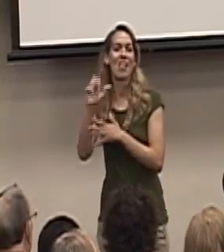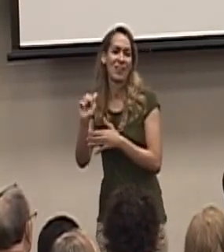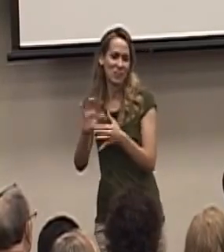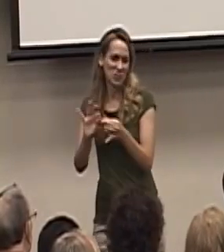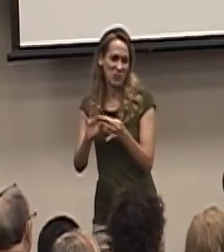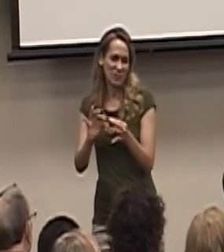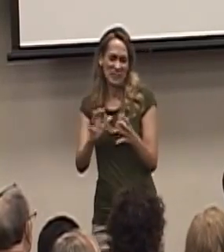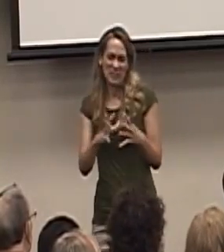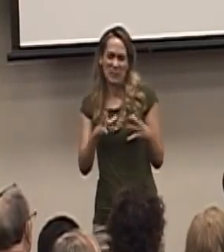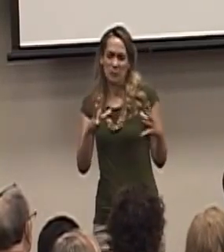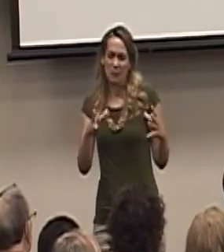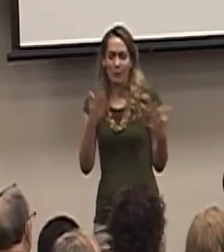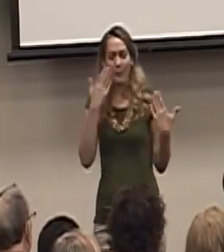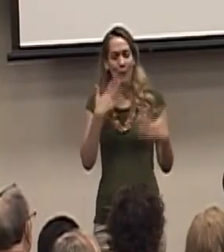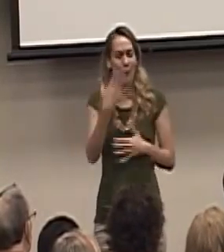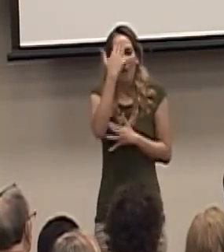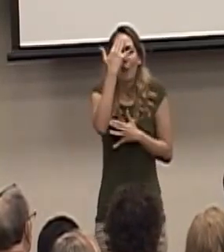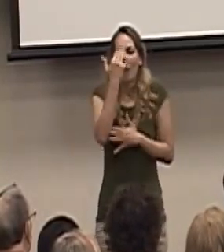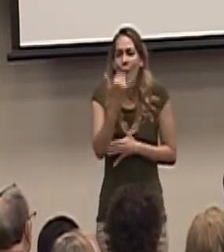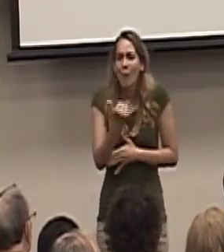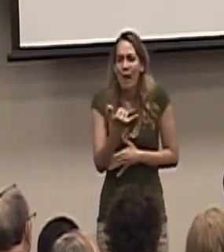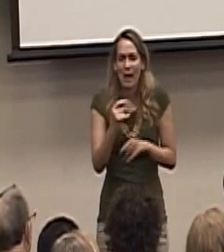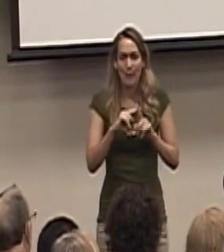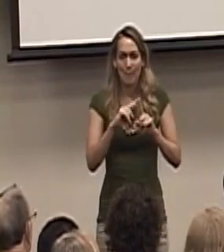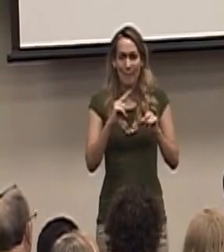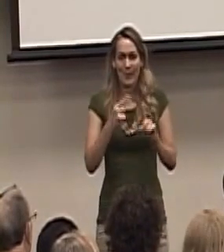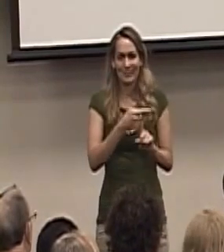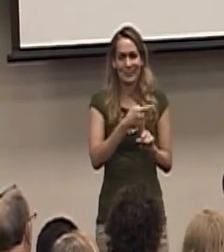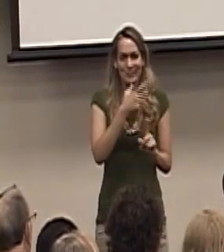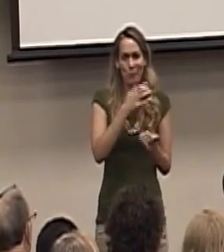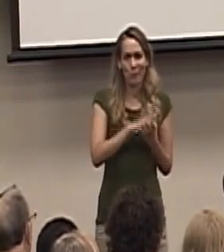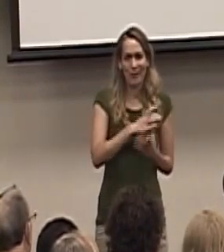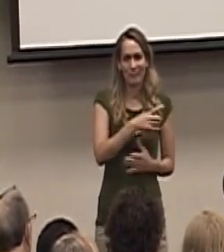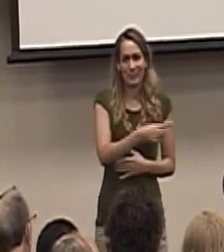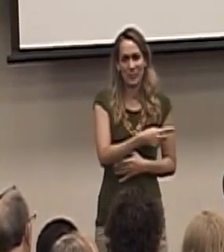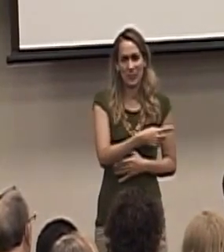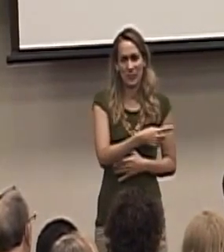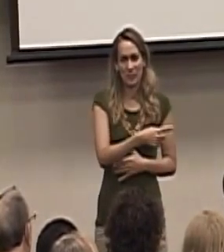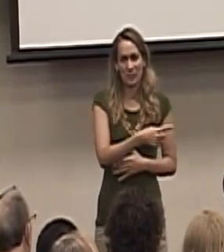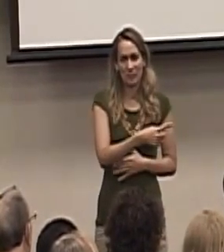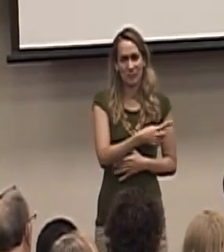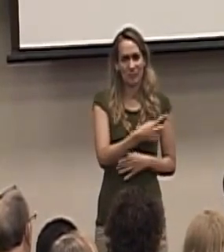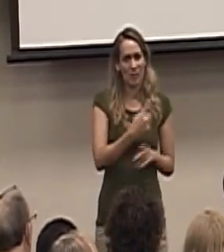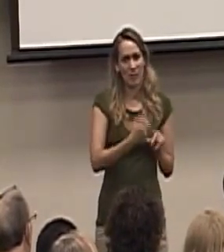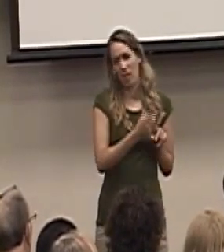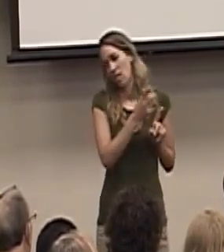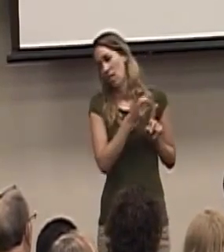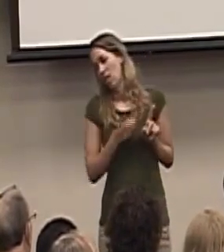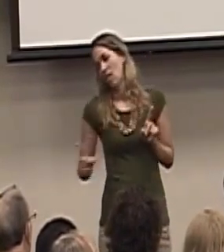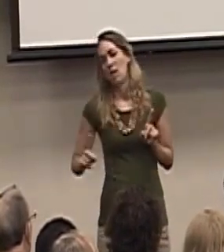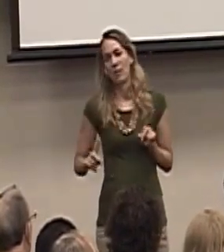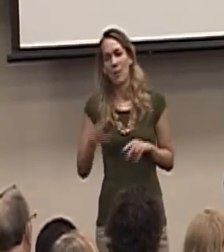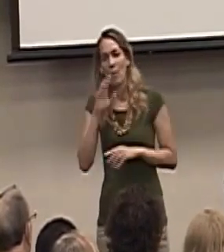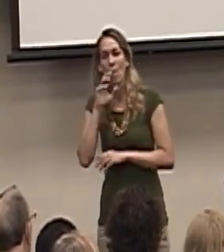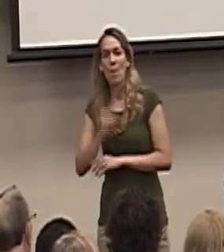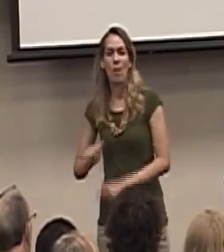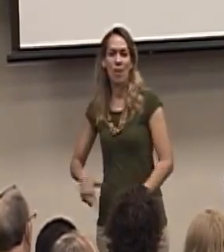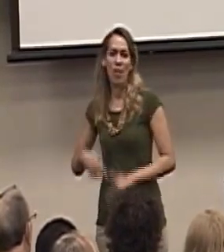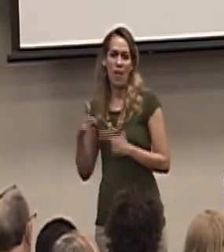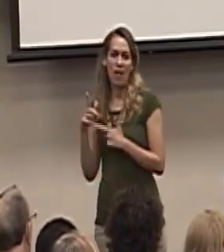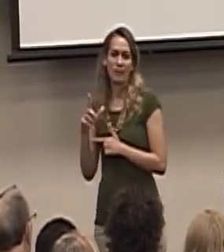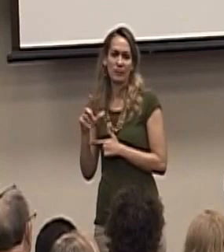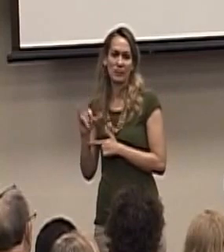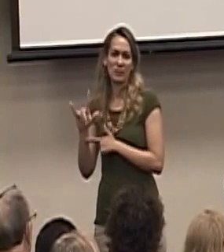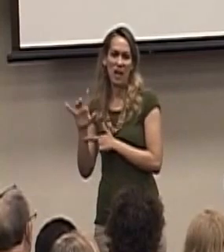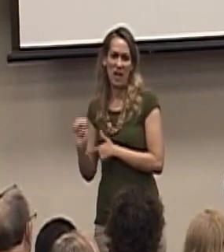circumstance behind why she does what she does, but she ends up going and returning back to that same lifestyle. Maybe